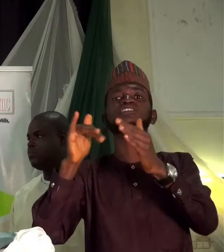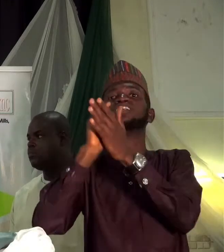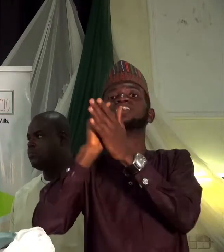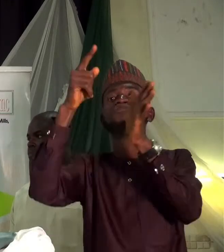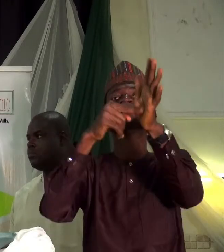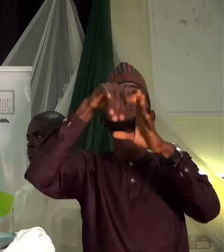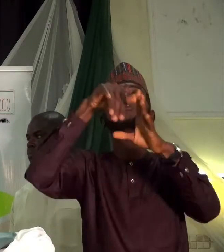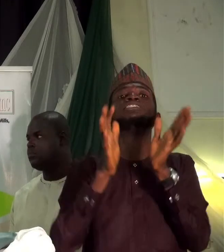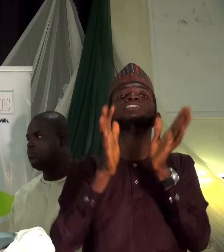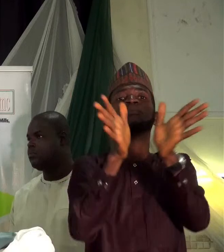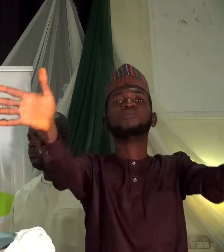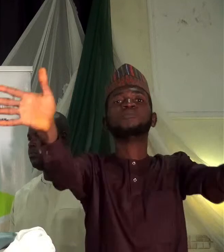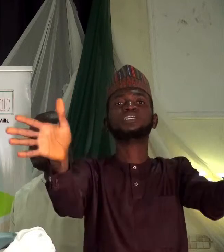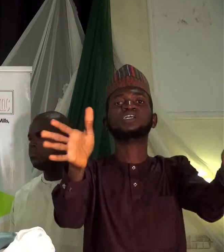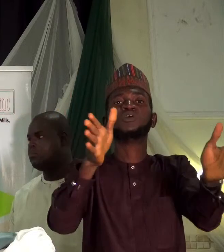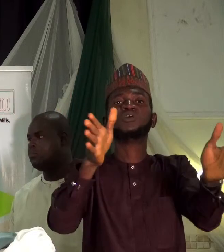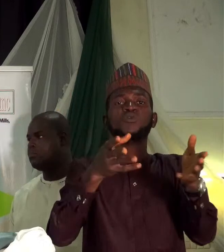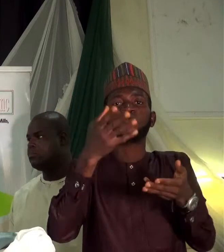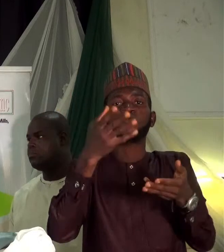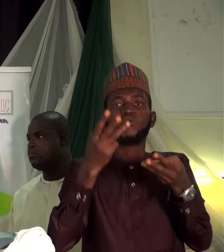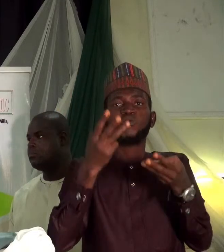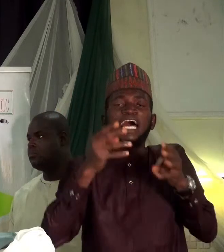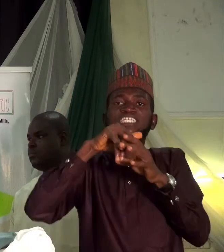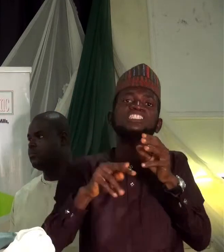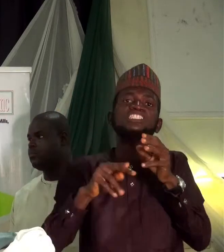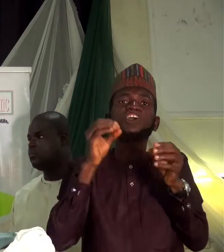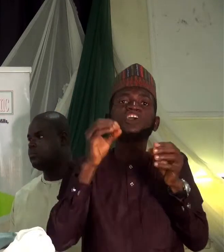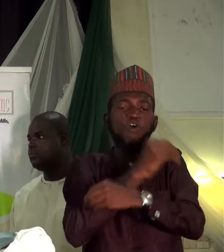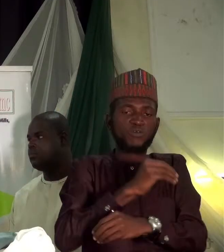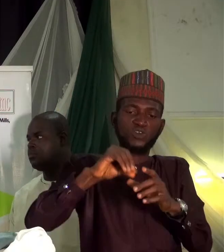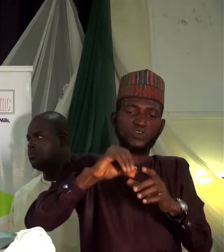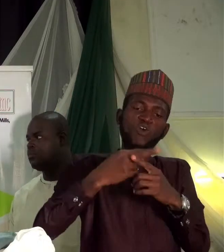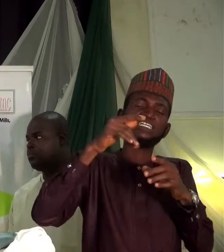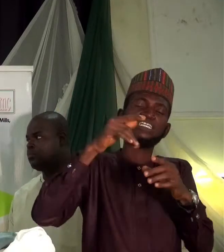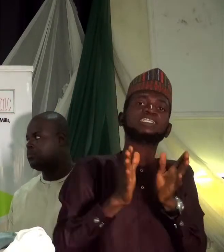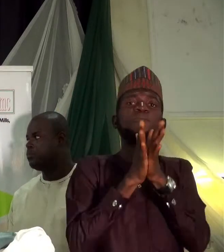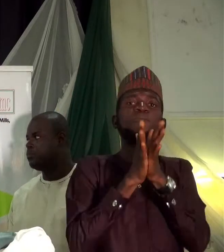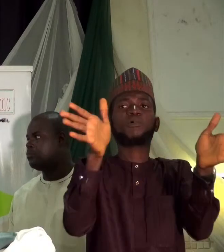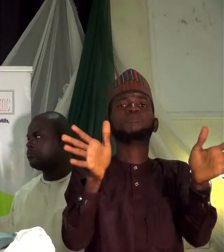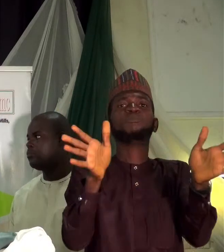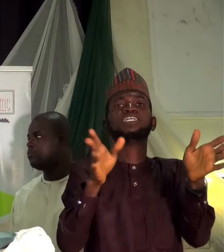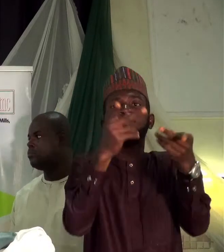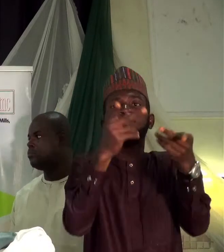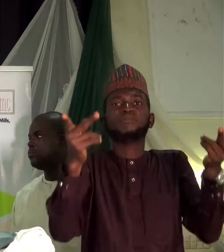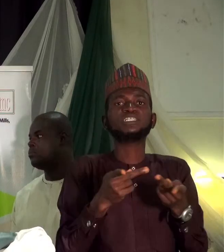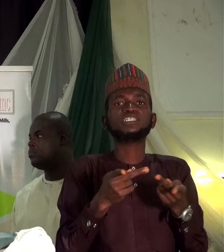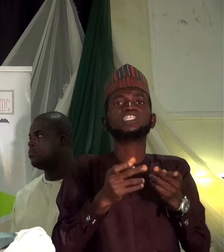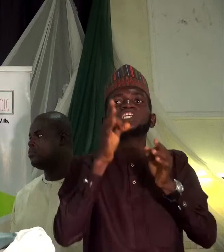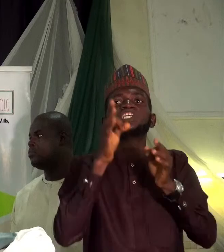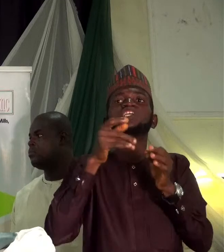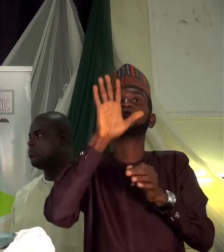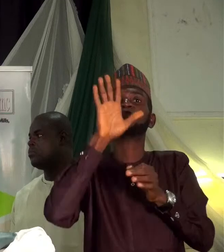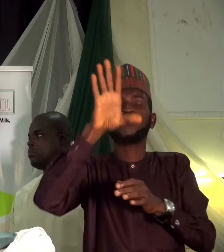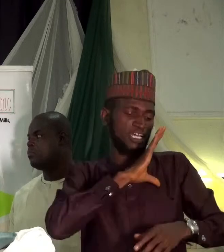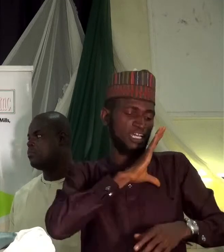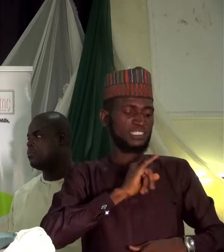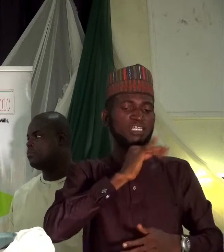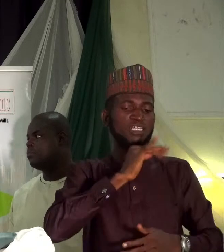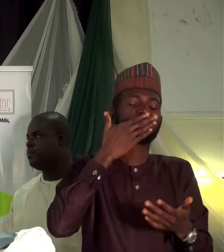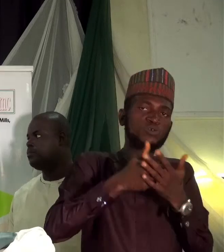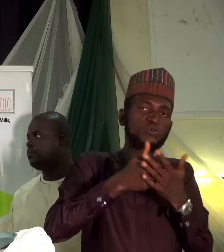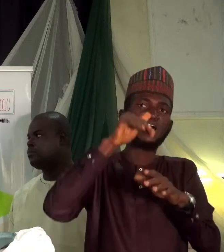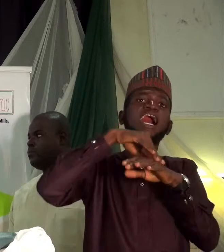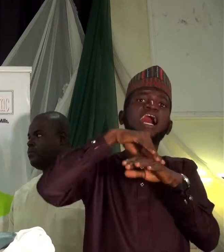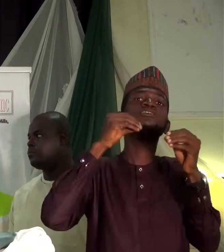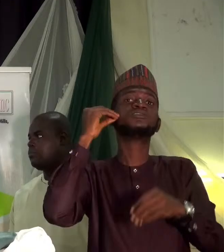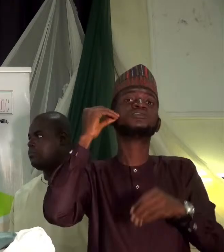public, whether in the office, whether in the public places or what have you. To badge anything wa are da lati nu ile